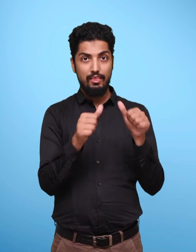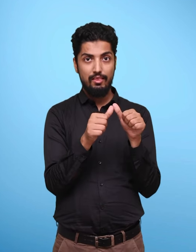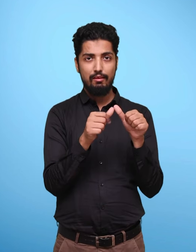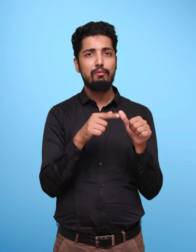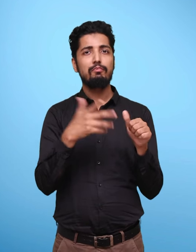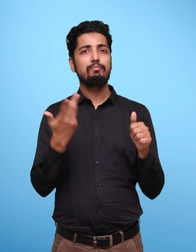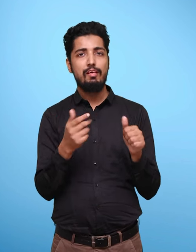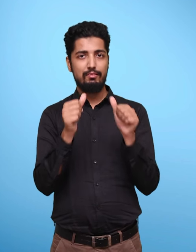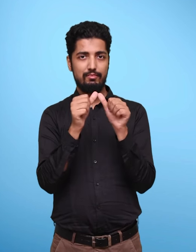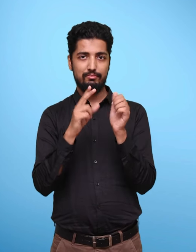is for ant,